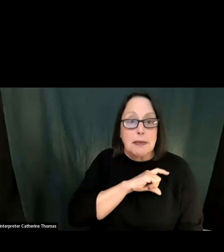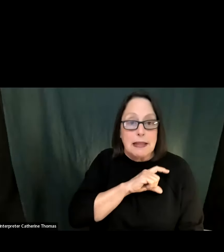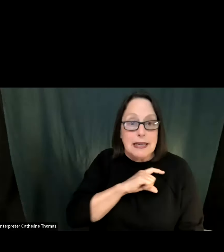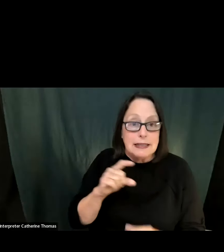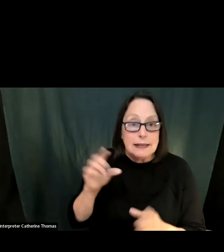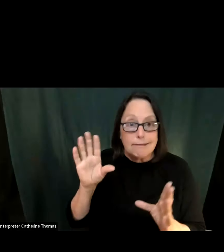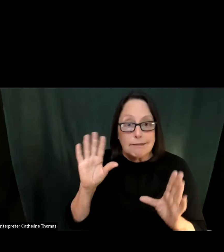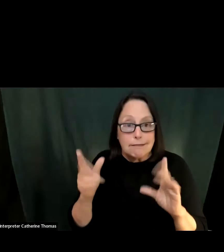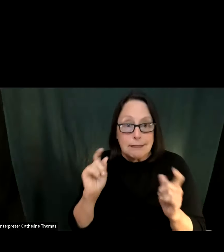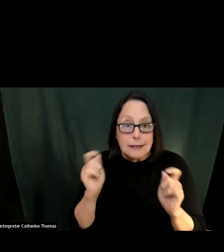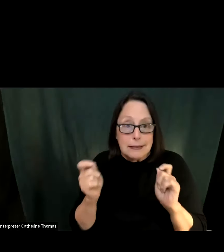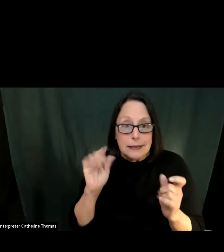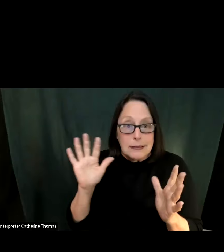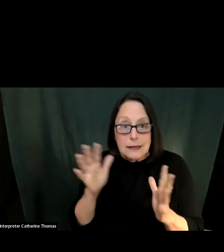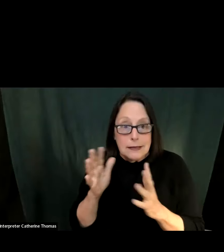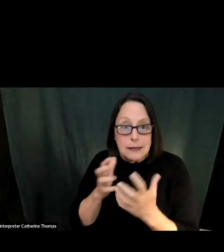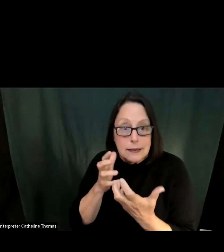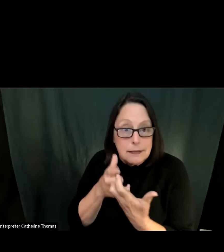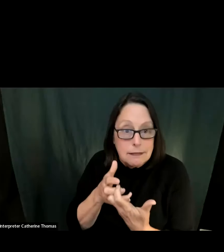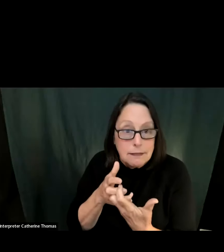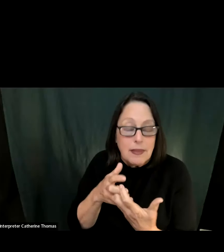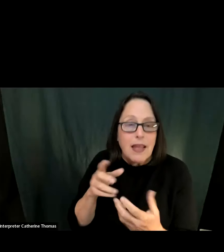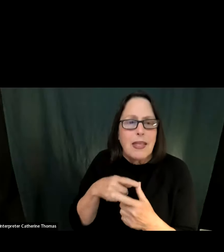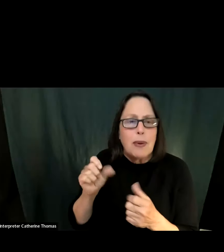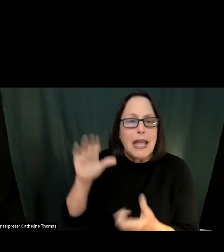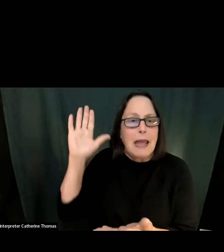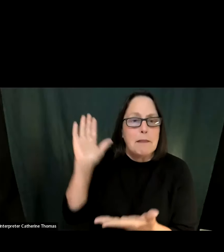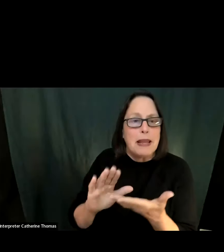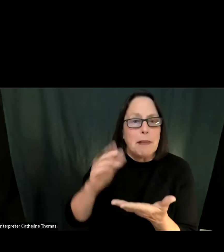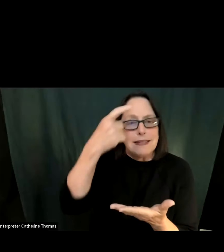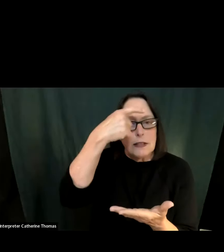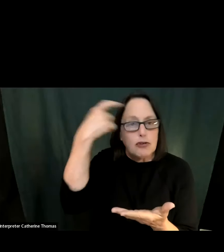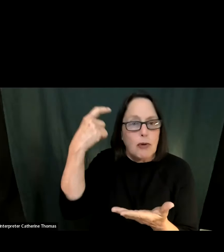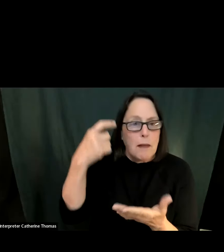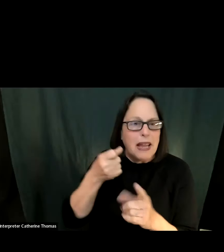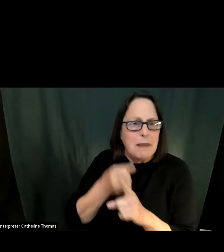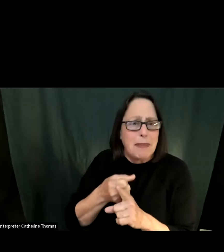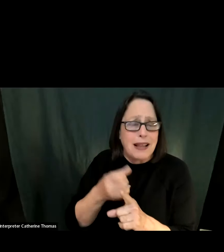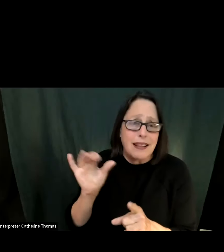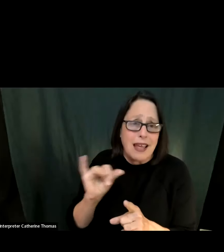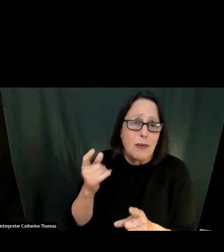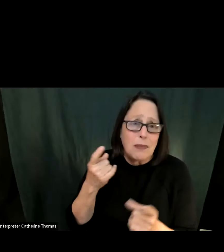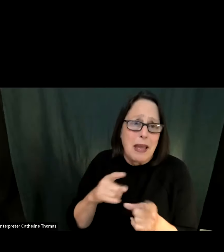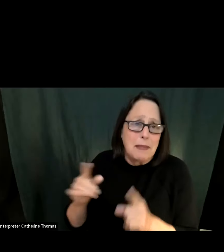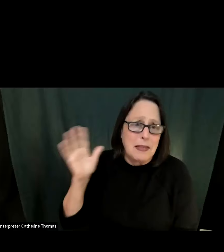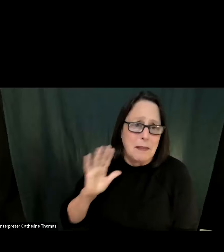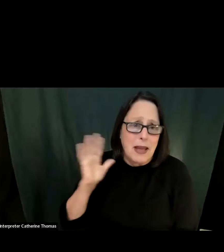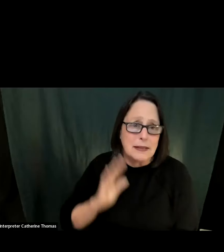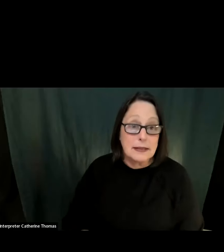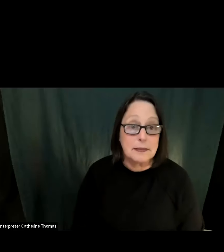probably minimize the traumatic impact that we've caused in the past.